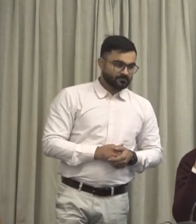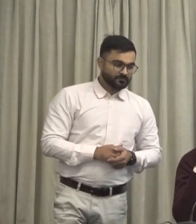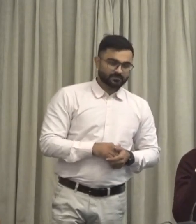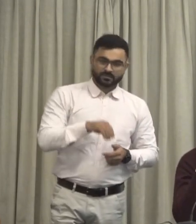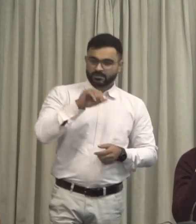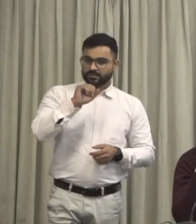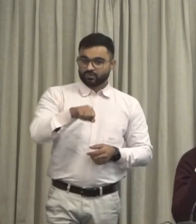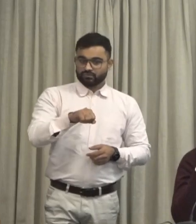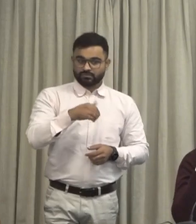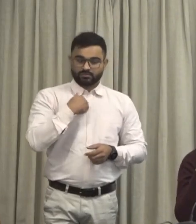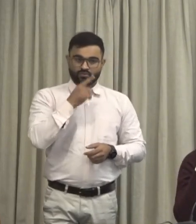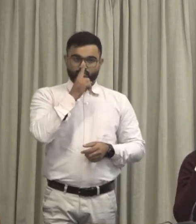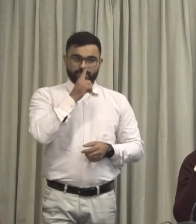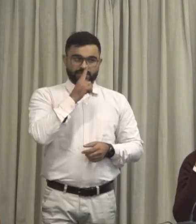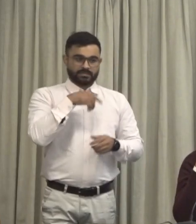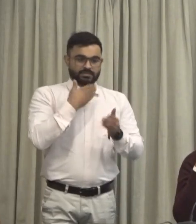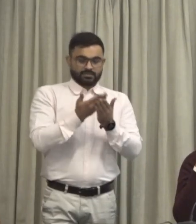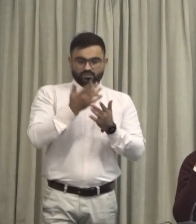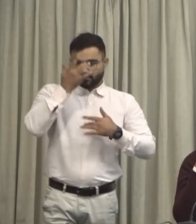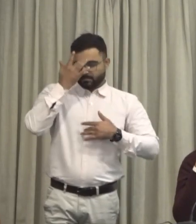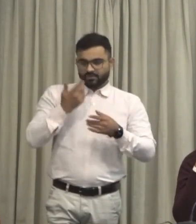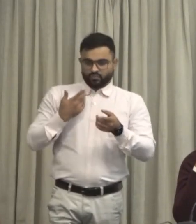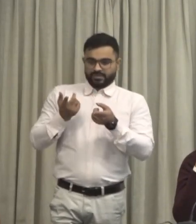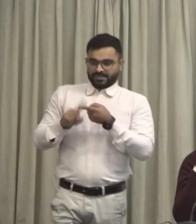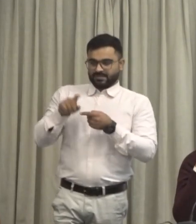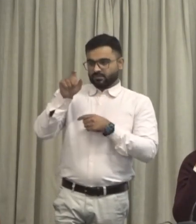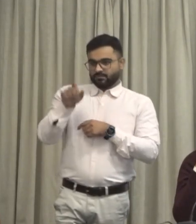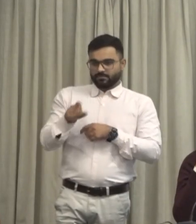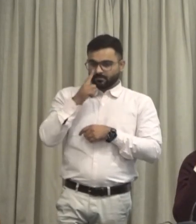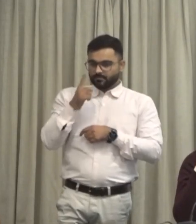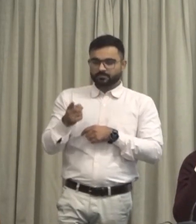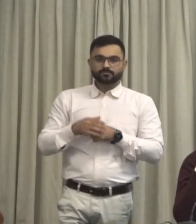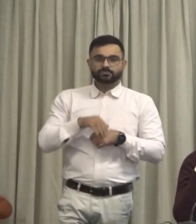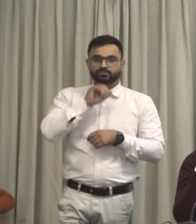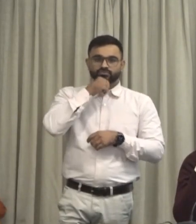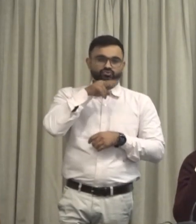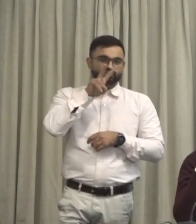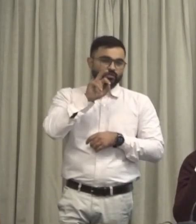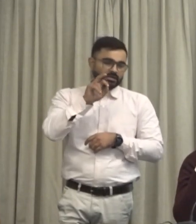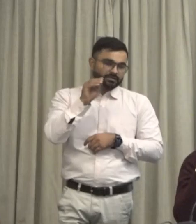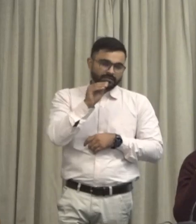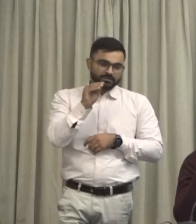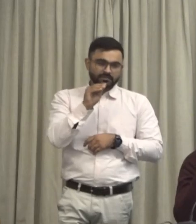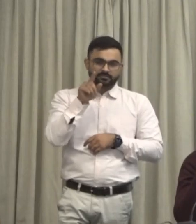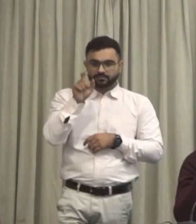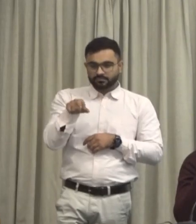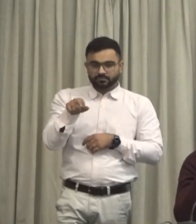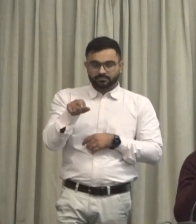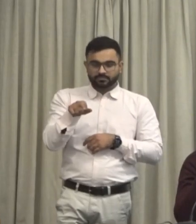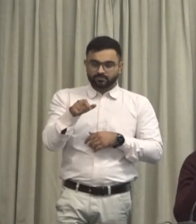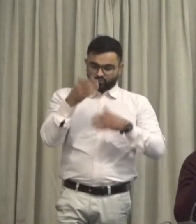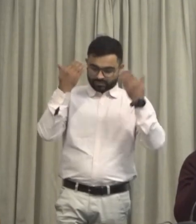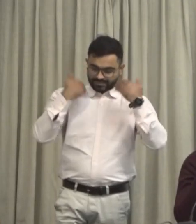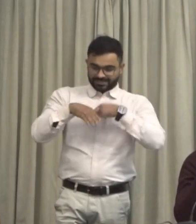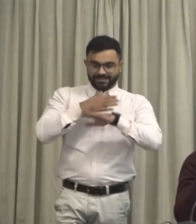Yeah, I had one patient when I was in emergency. She was around 20, late 20s, and she had severe